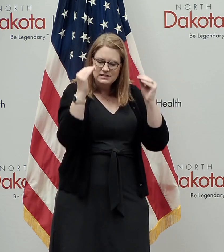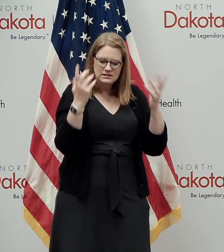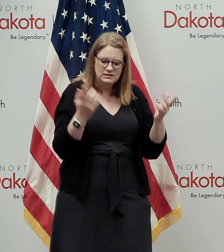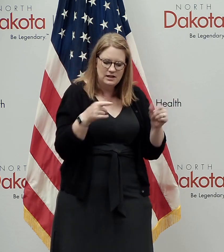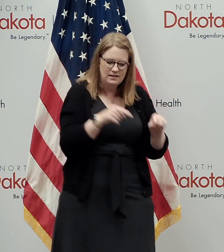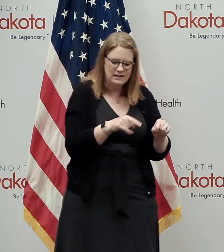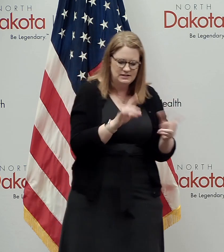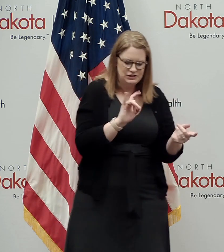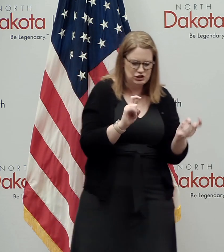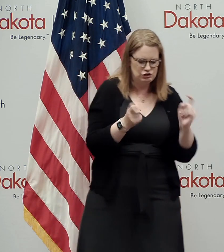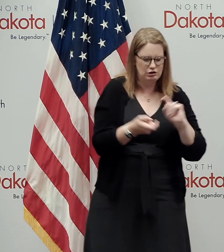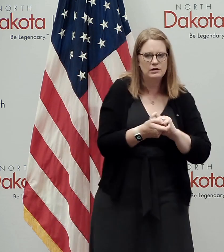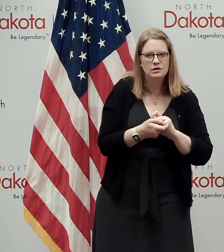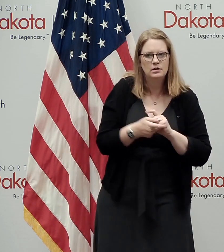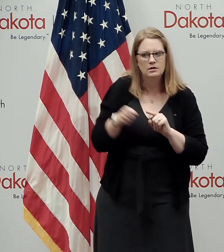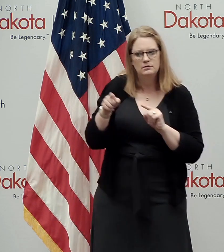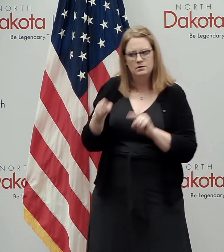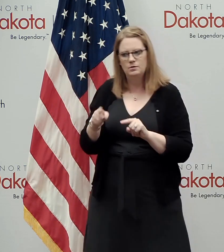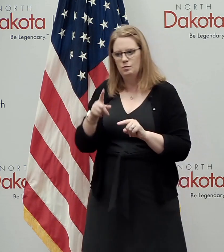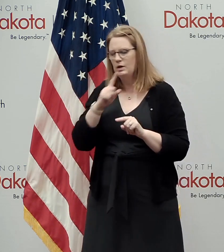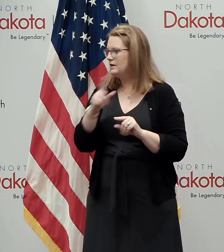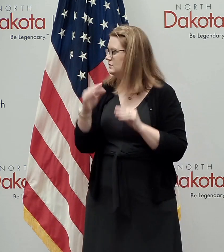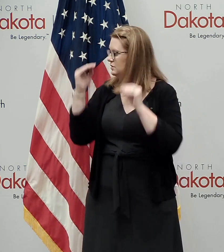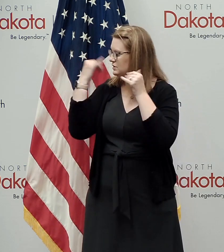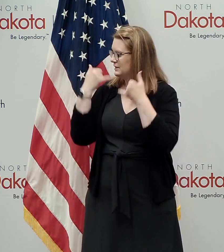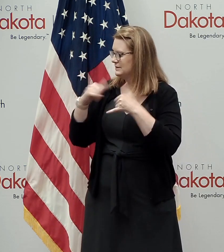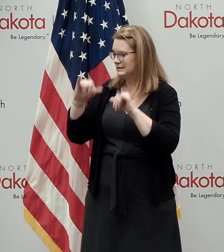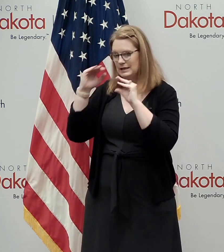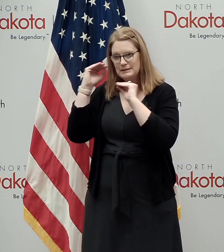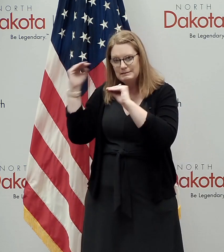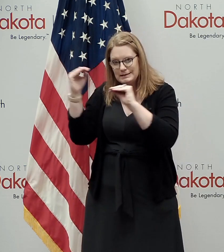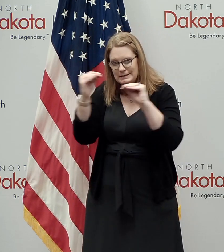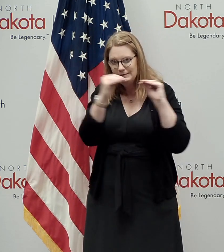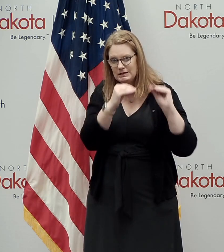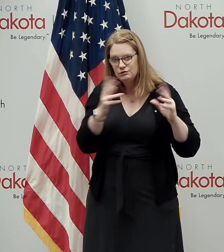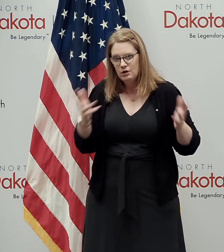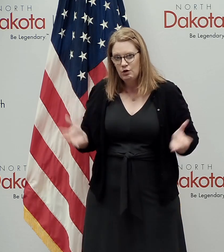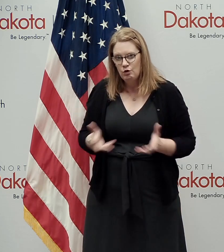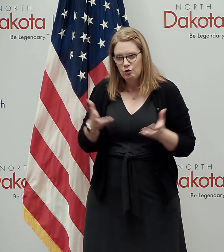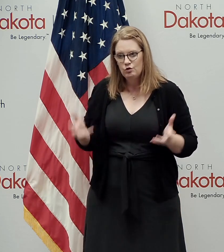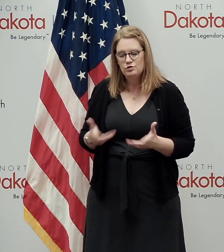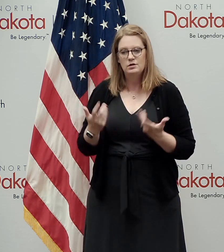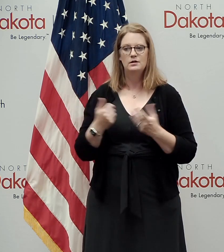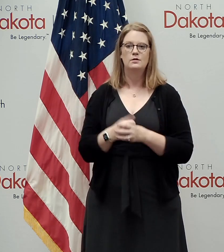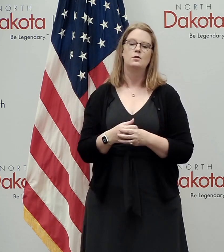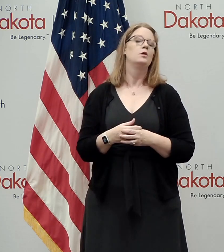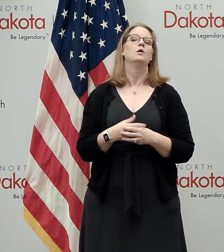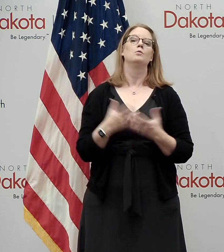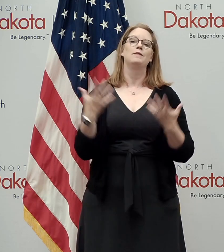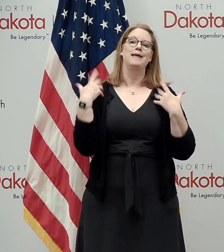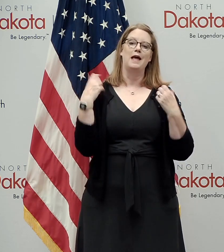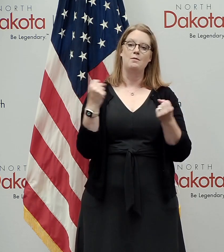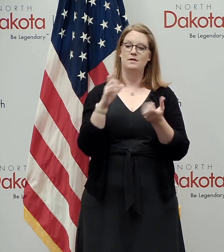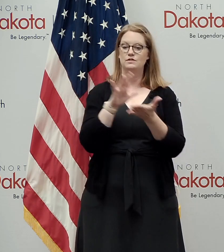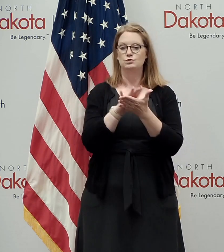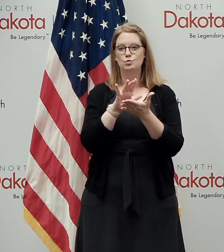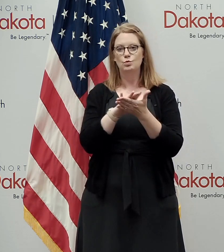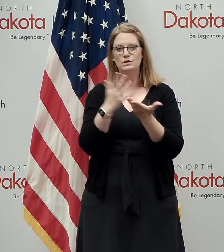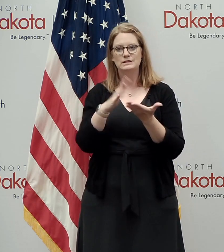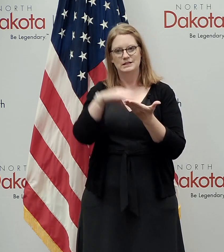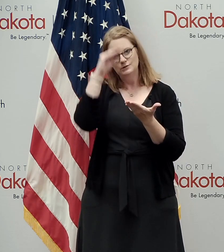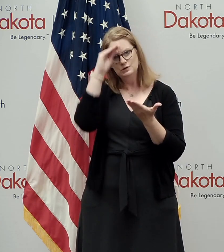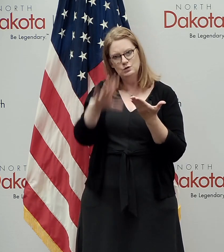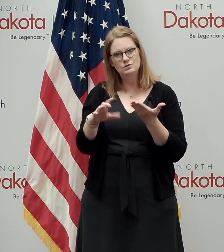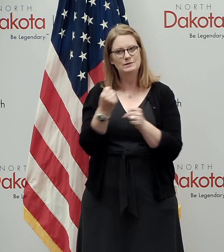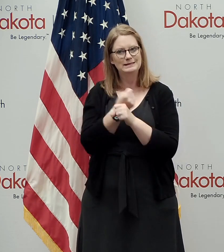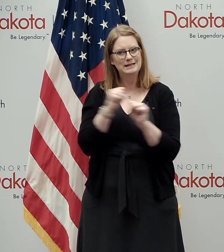methods for interaction without losing the objective content and personal encouragement. With the help of school, students were able to safely